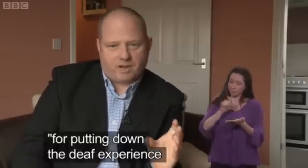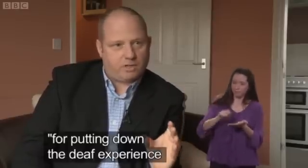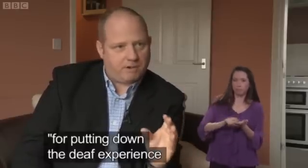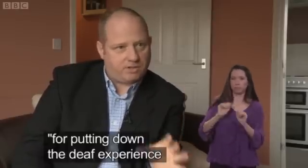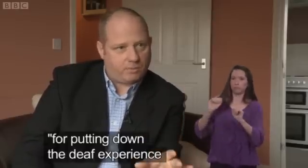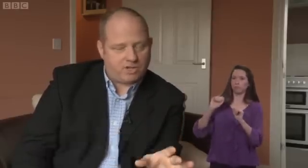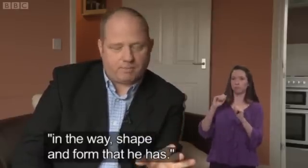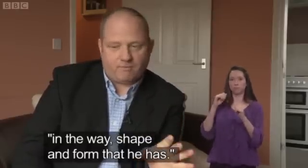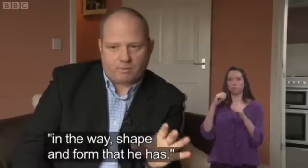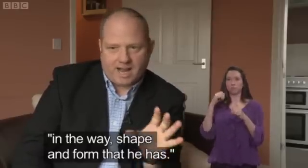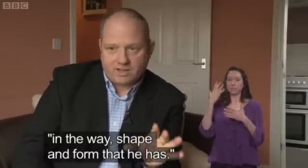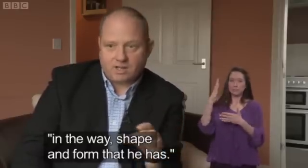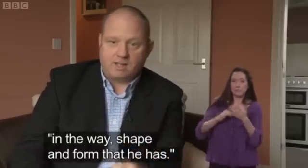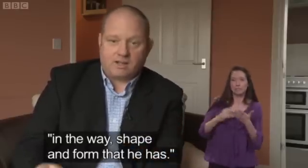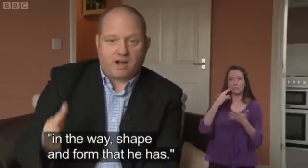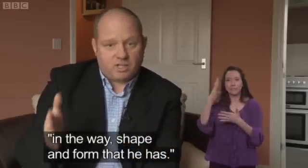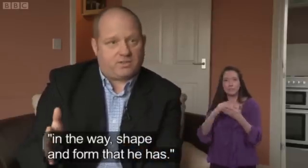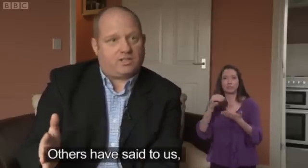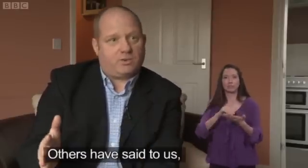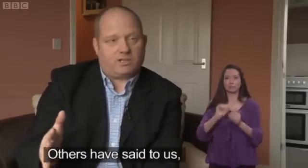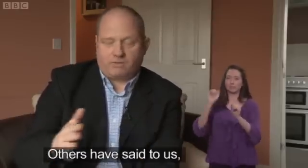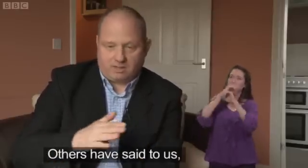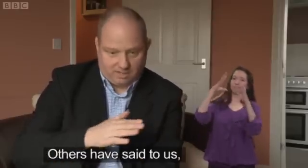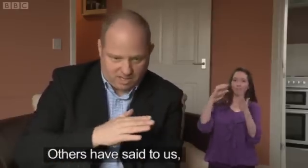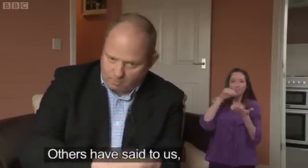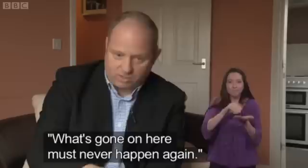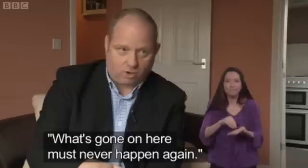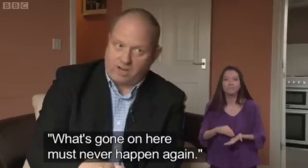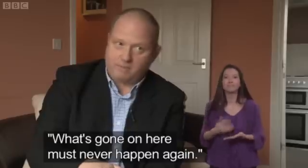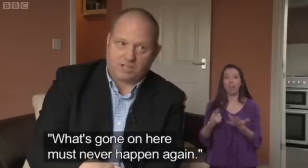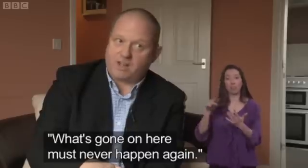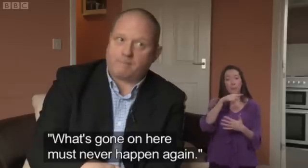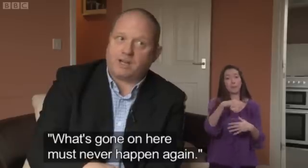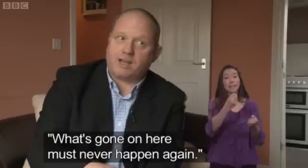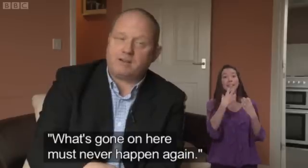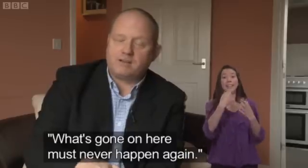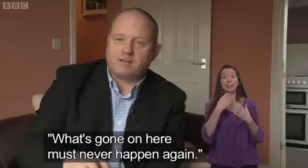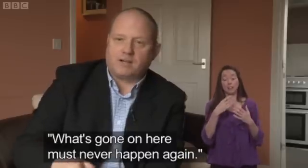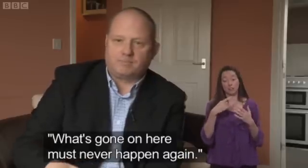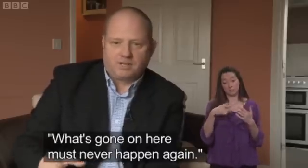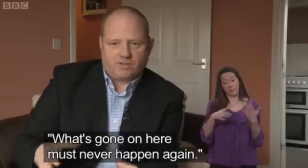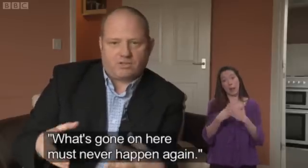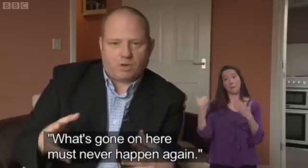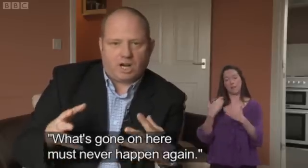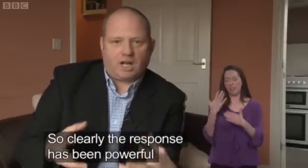deaf experience in the way, shape, and form he has. Others have said to us, you know, some of what's gone on here must never happen again. So clearly,